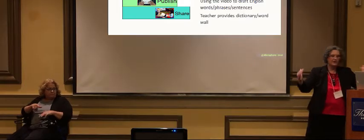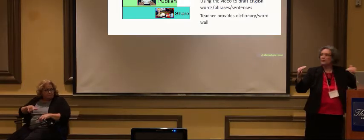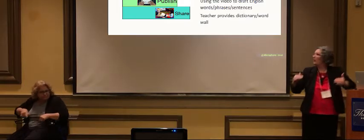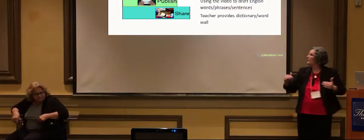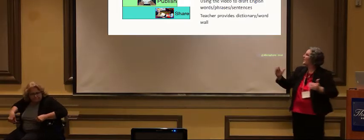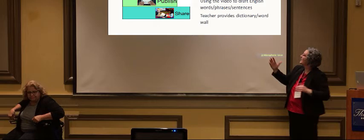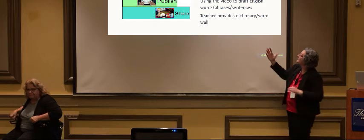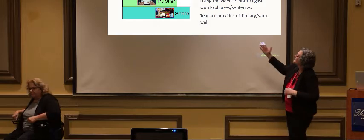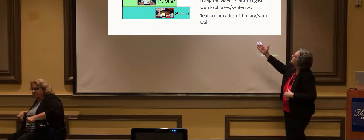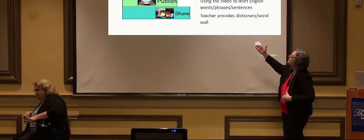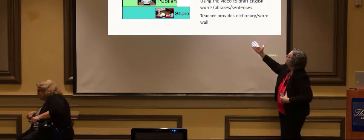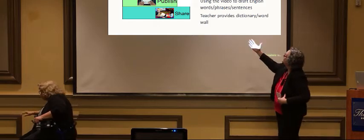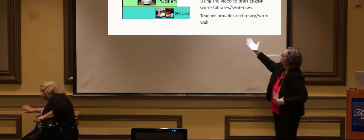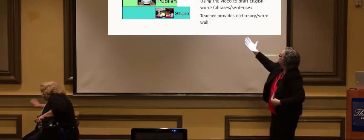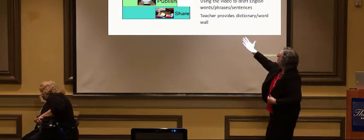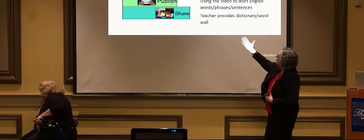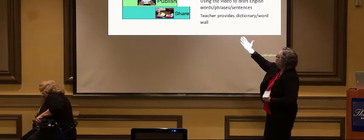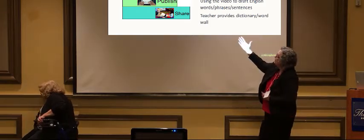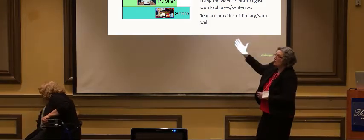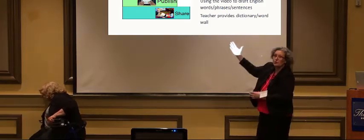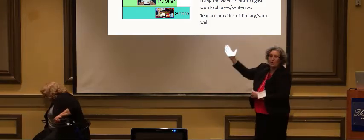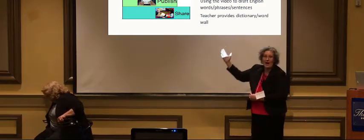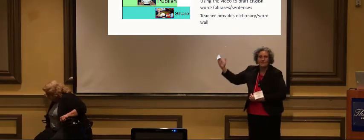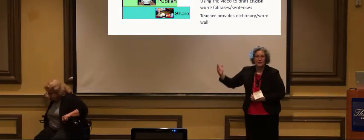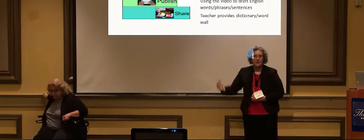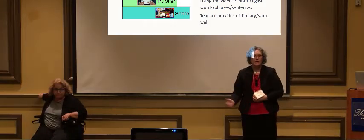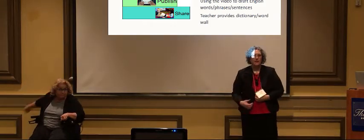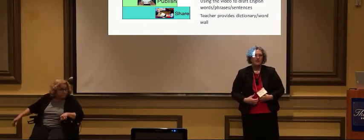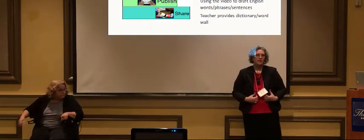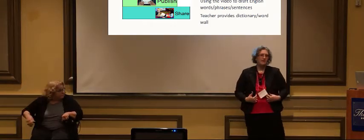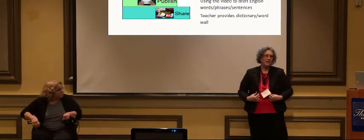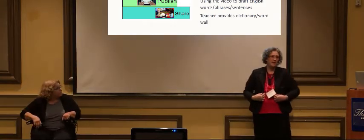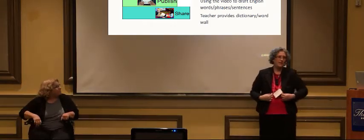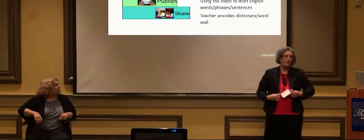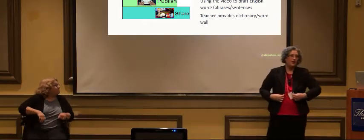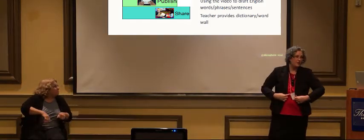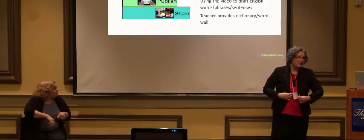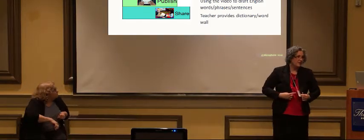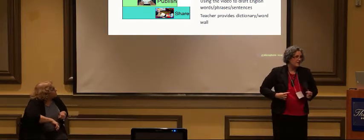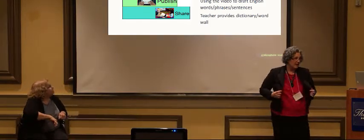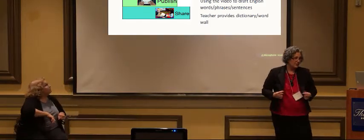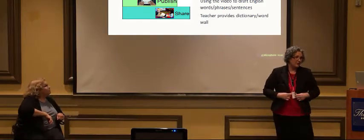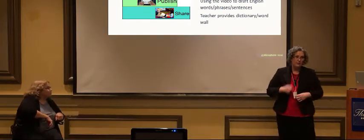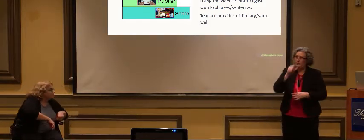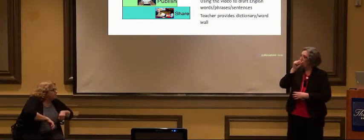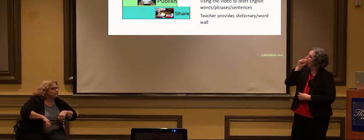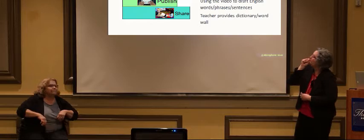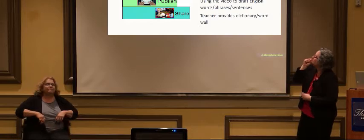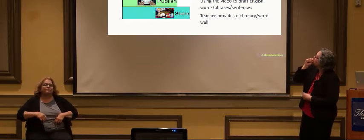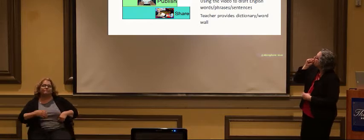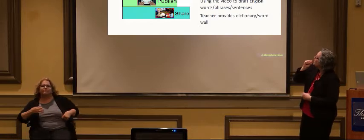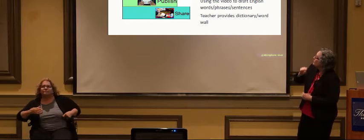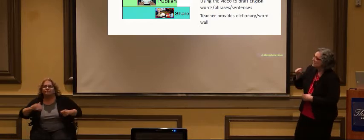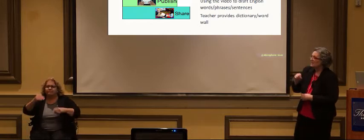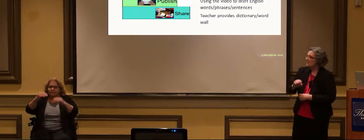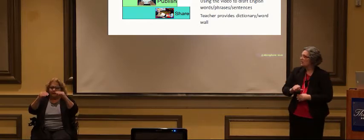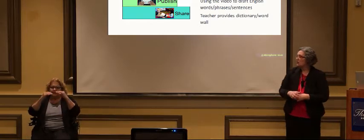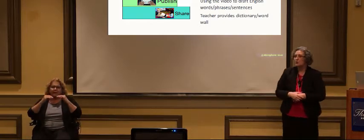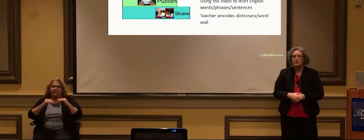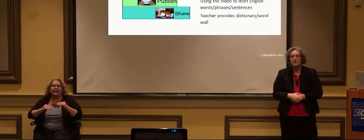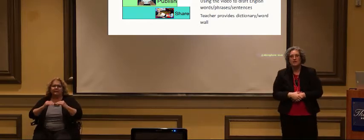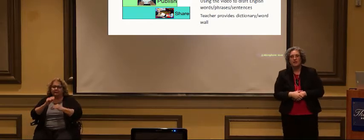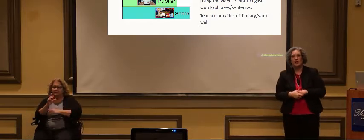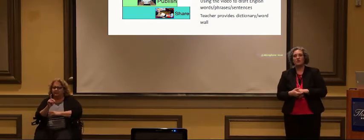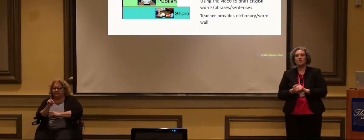That brings us to our next step, which is to draft. This is the kids' favorite section because they